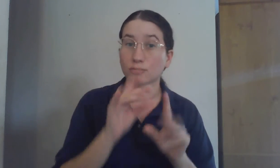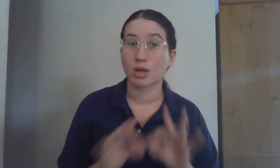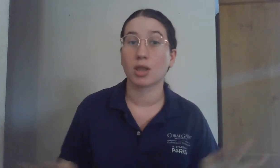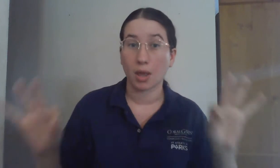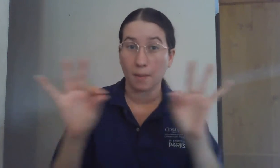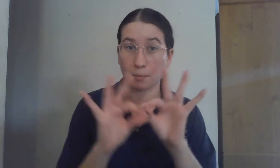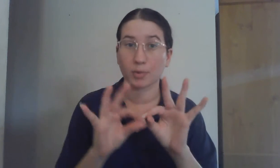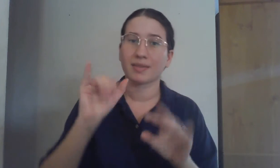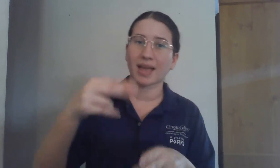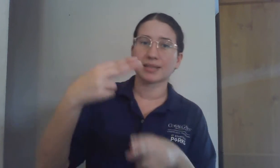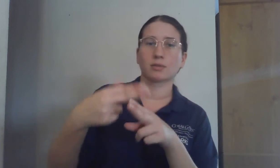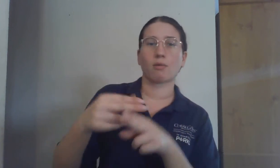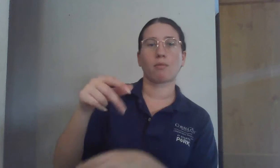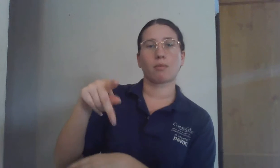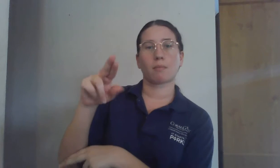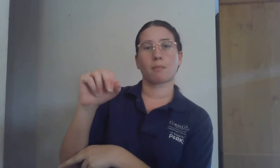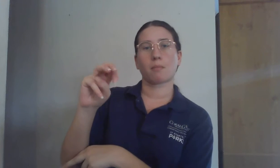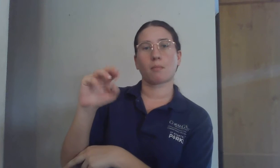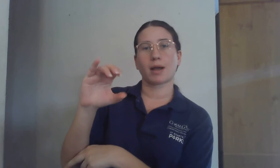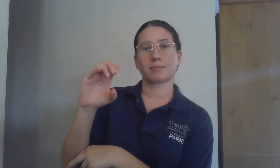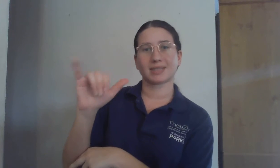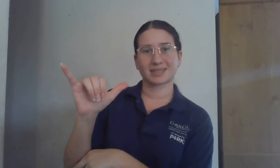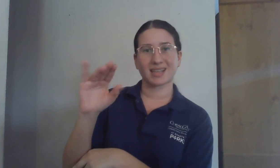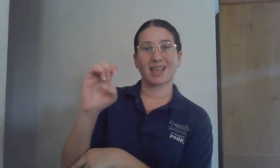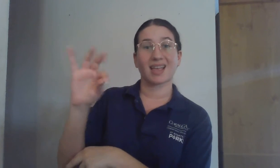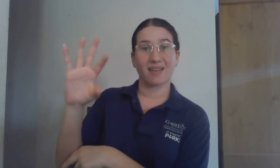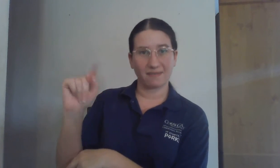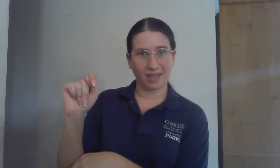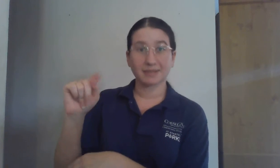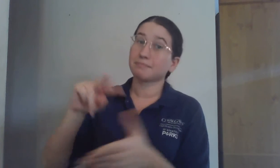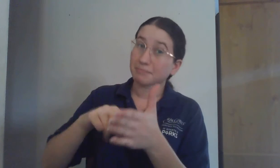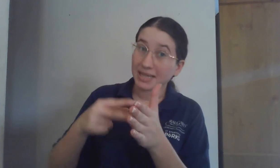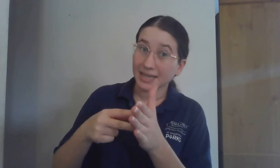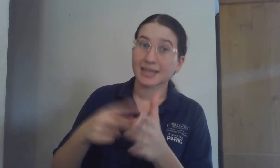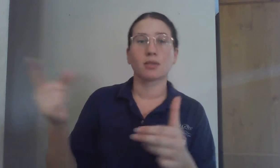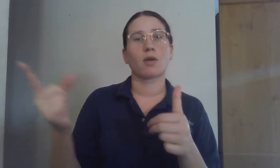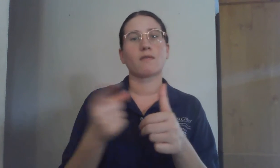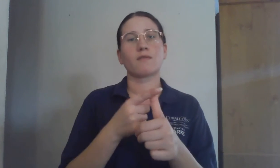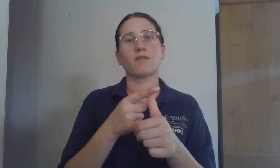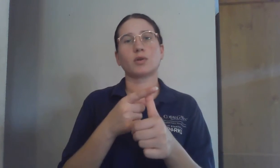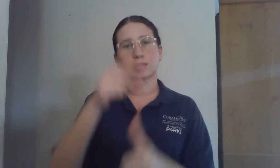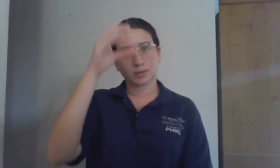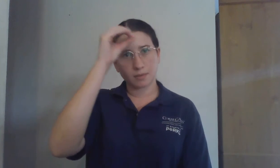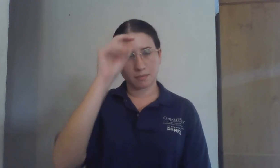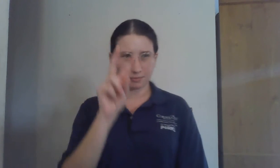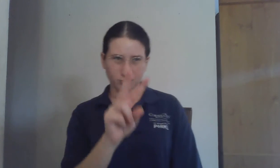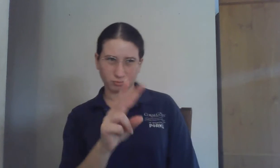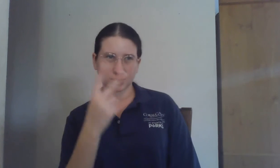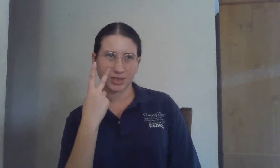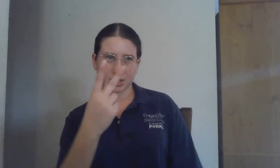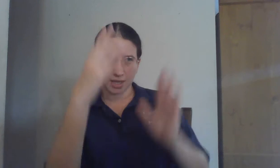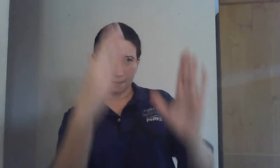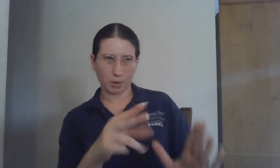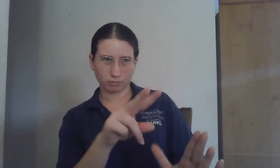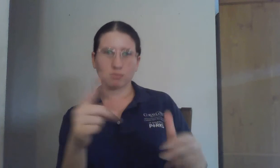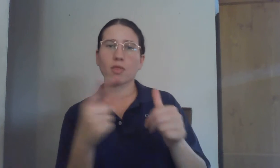called the primacy effect, but we know it as the first impression. And here's the thing. Whatever